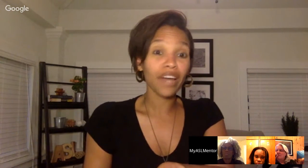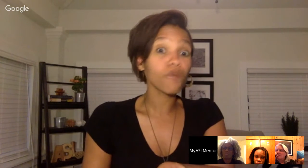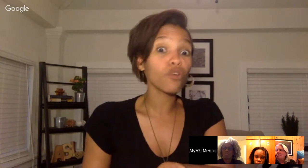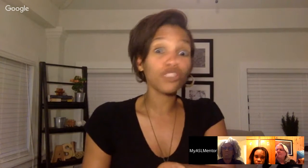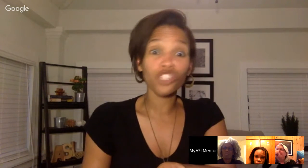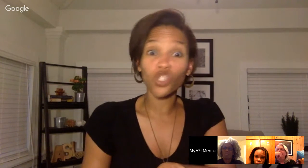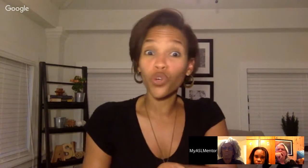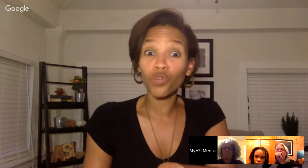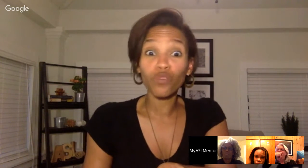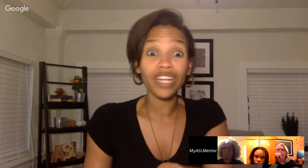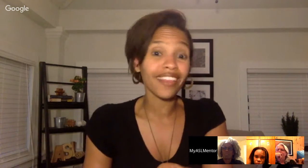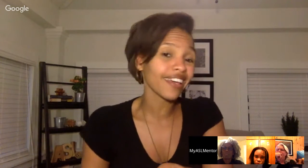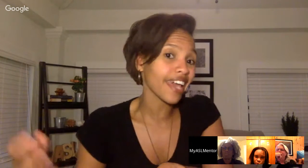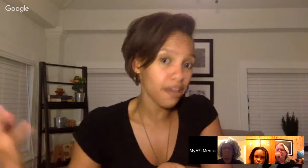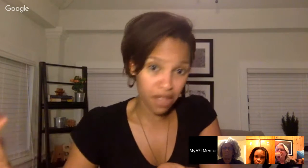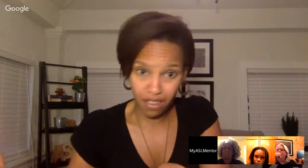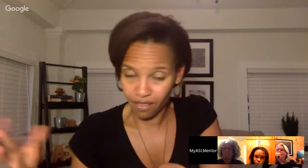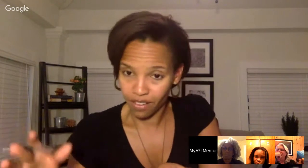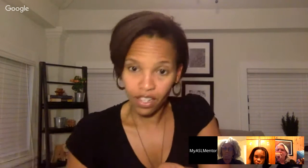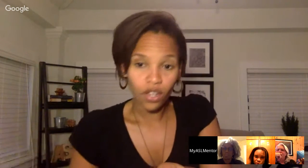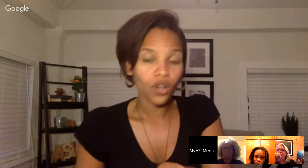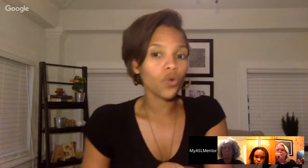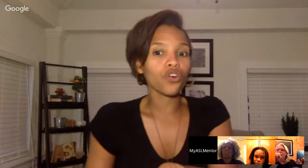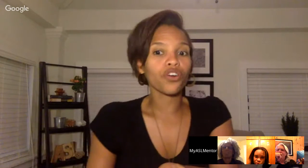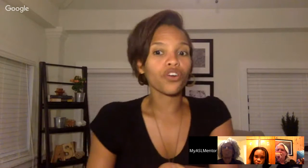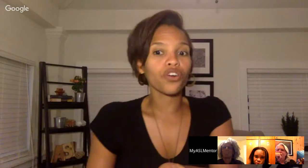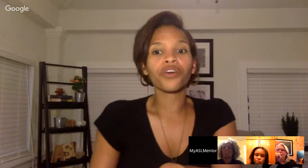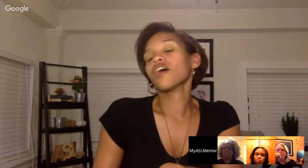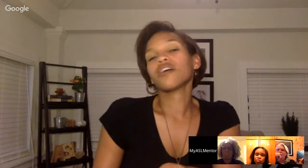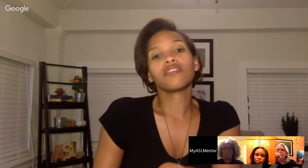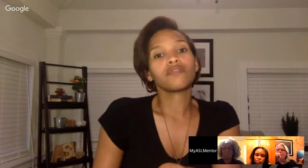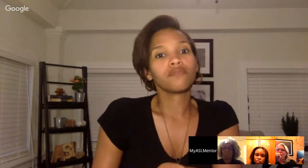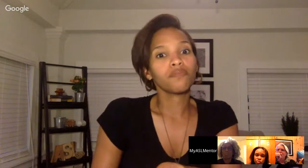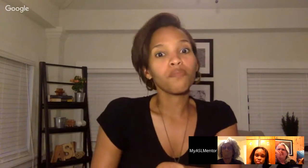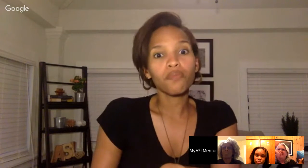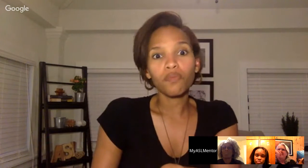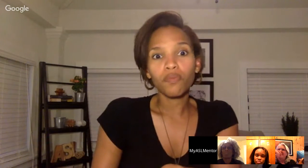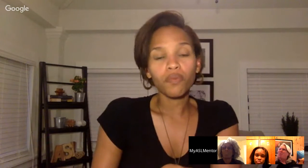my emotions were running the gamut. Or